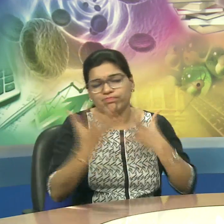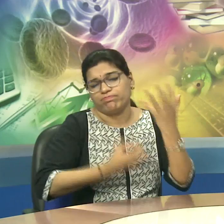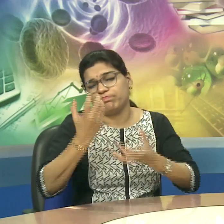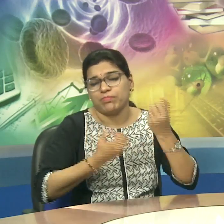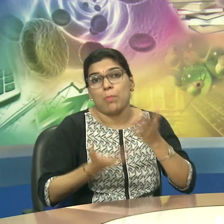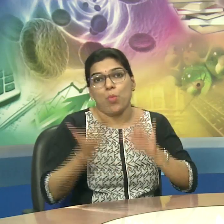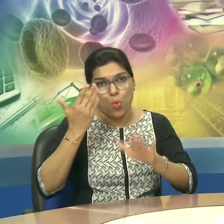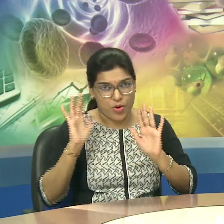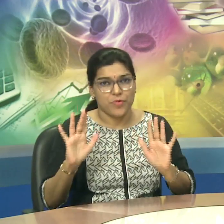pets